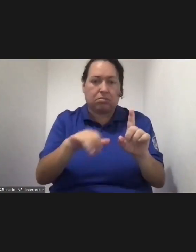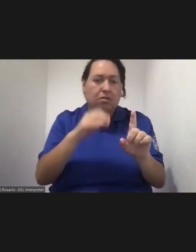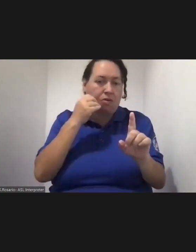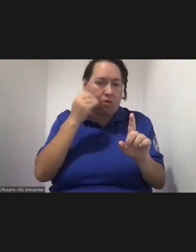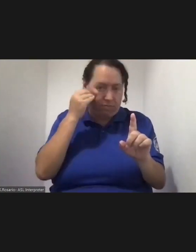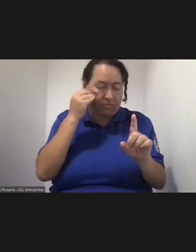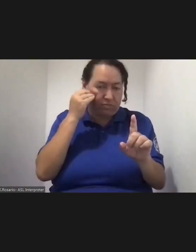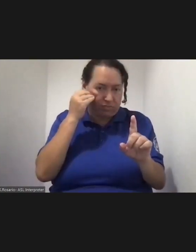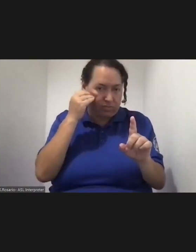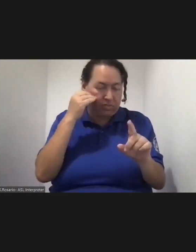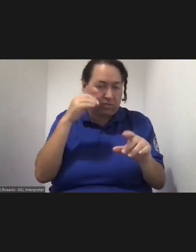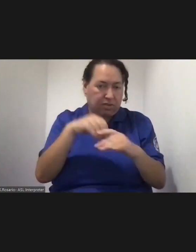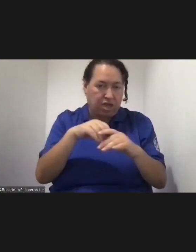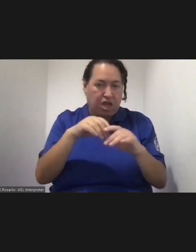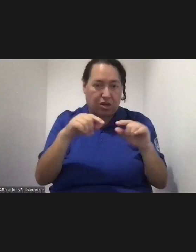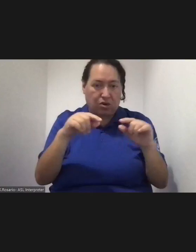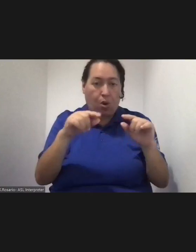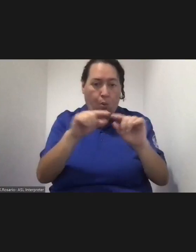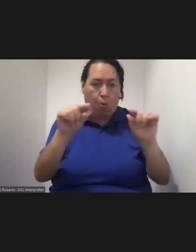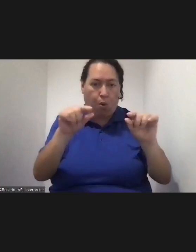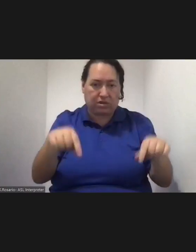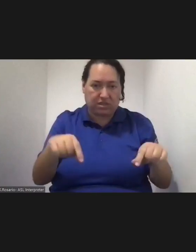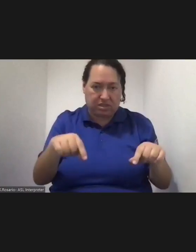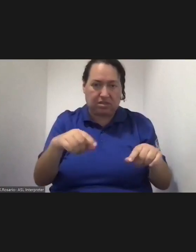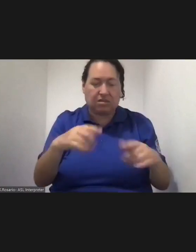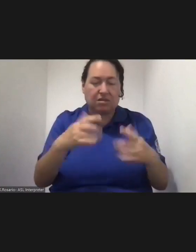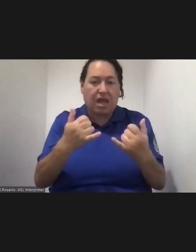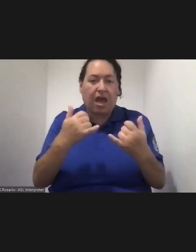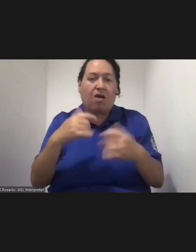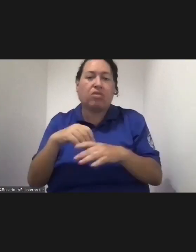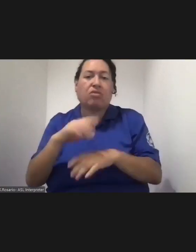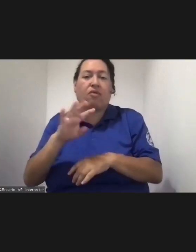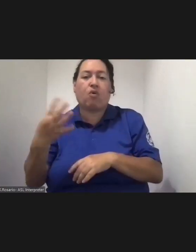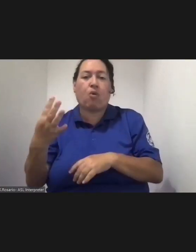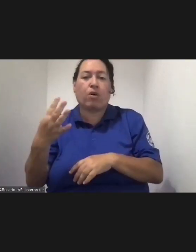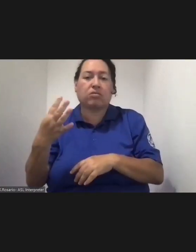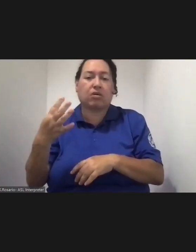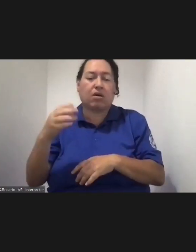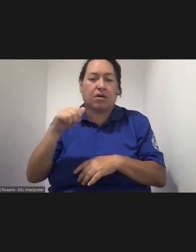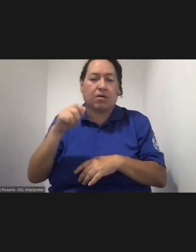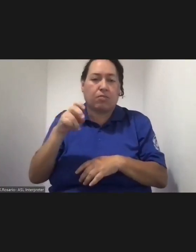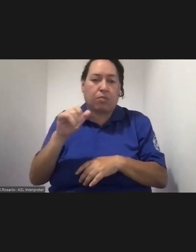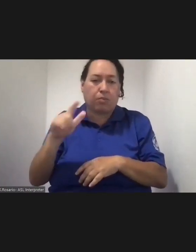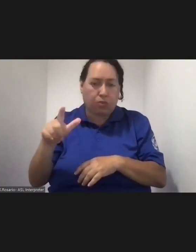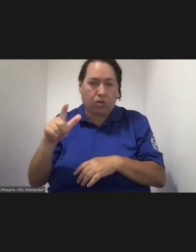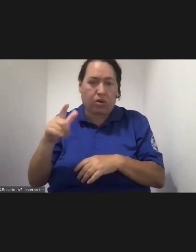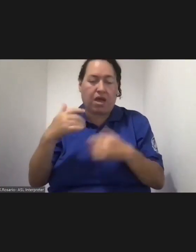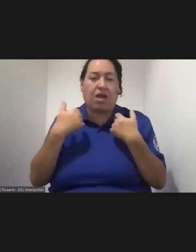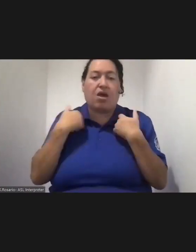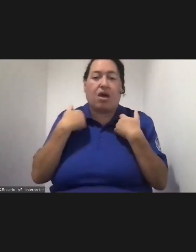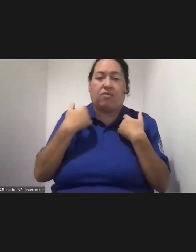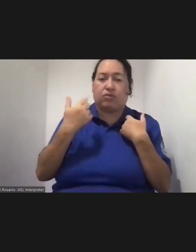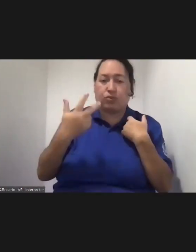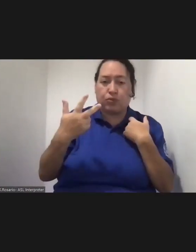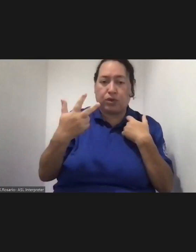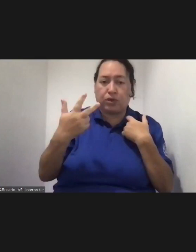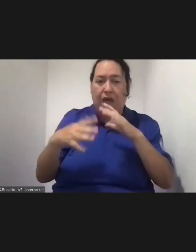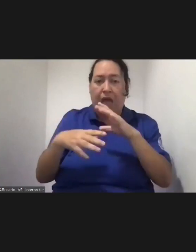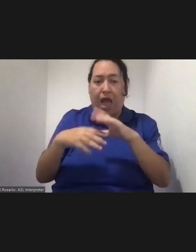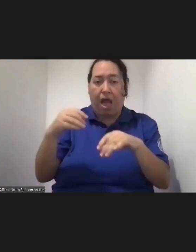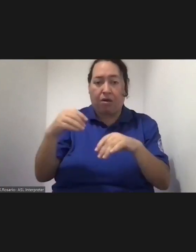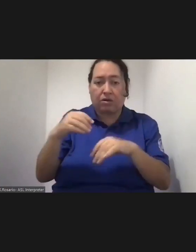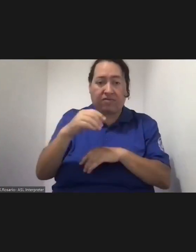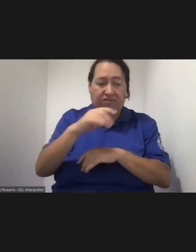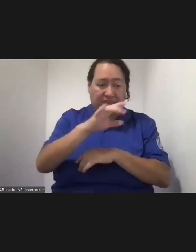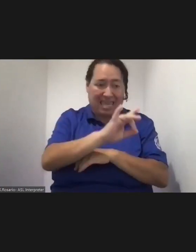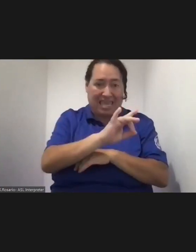On the 4th of April, 3 of the 8 positive cases from the basketball